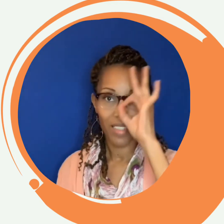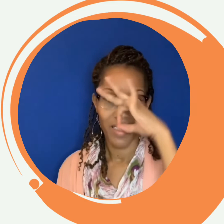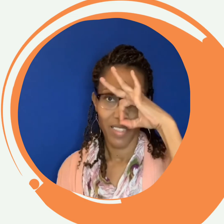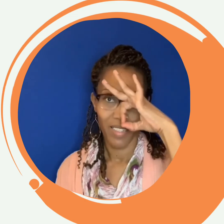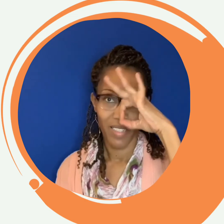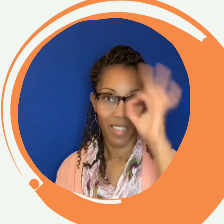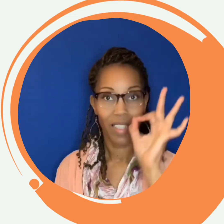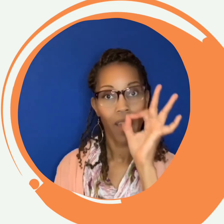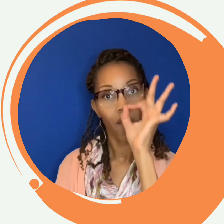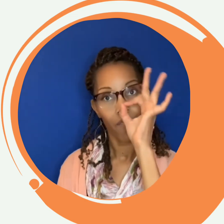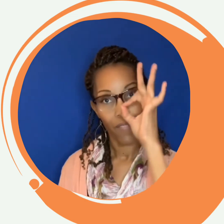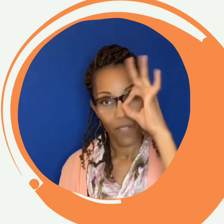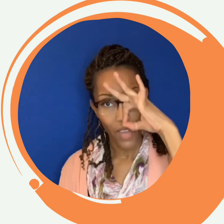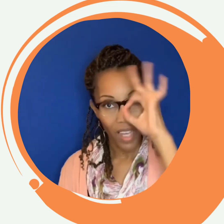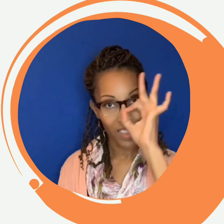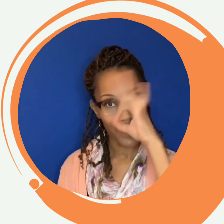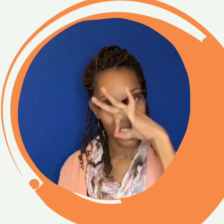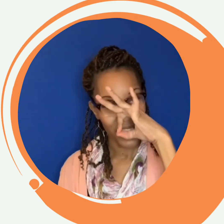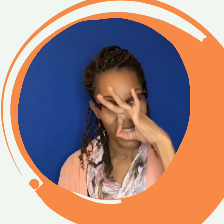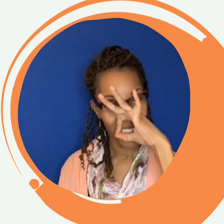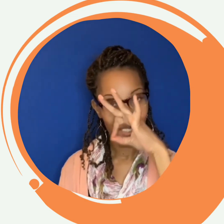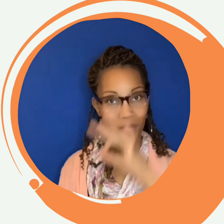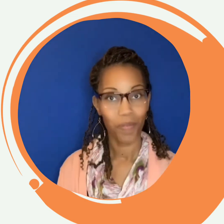Fox. Fox.